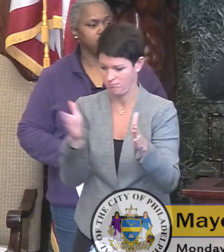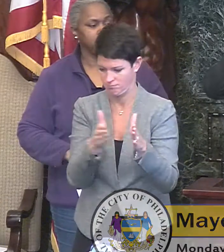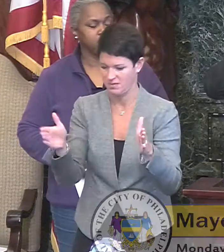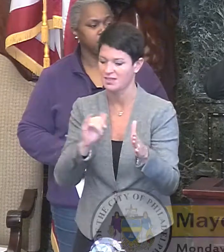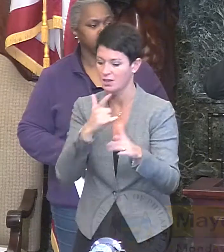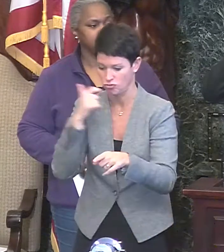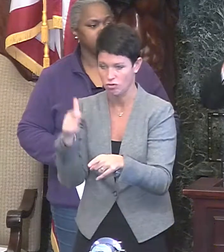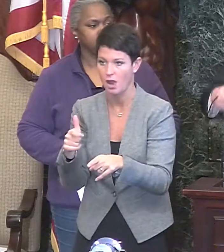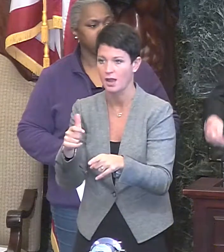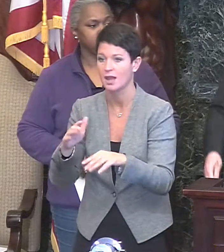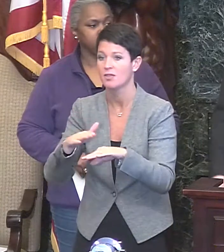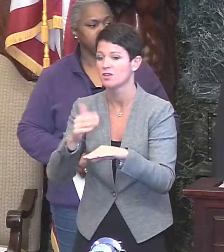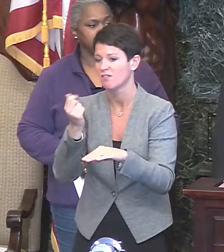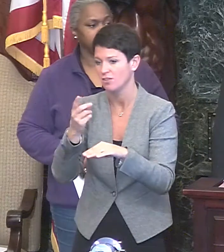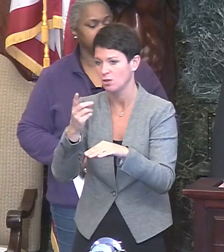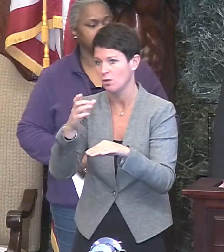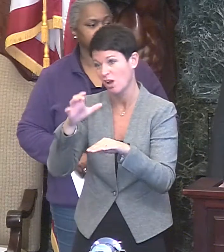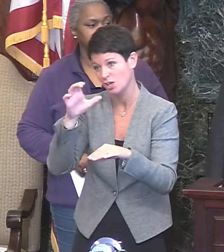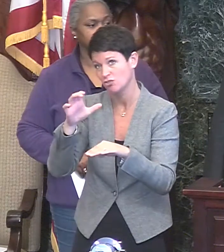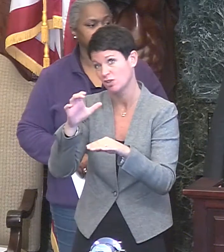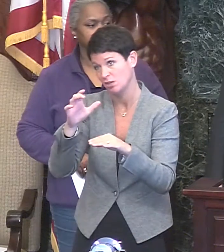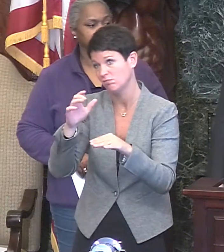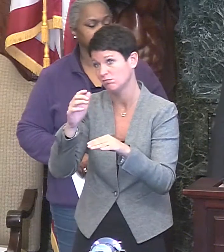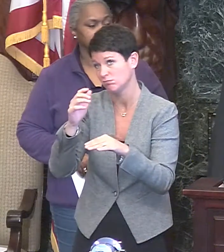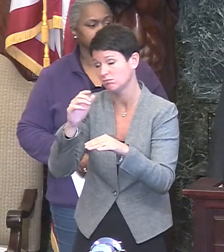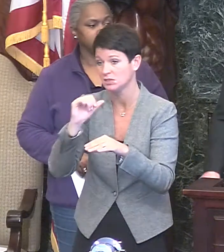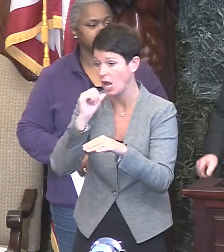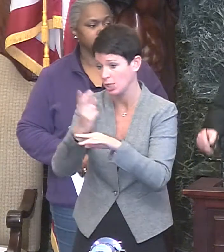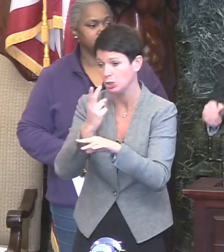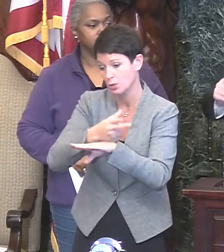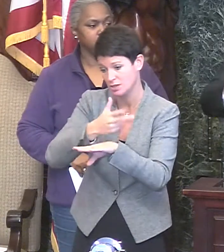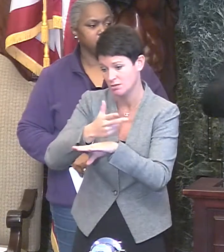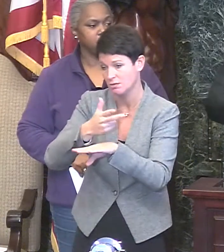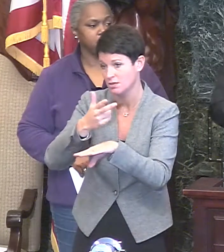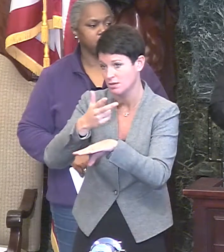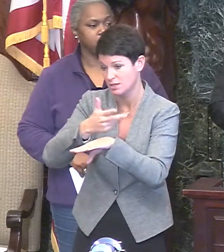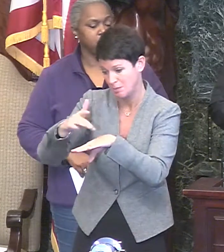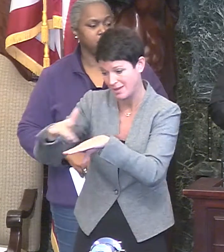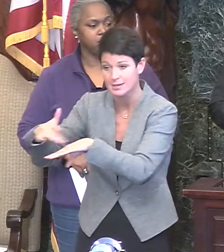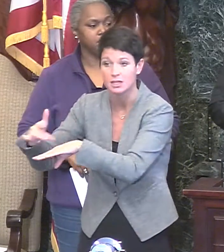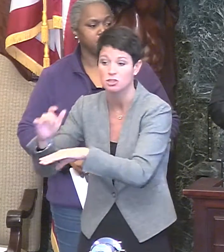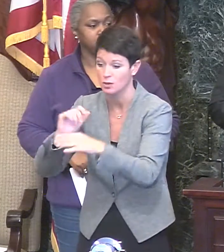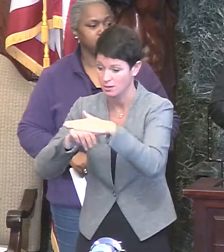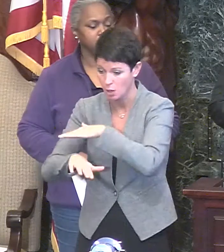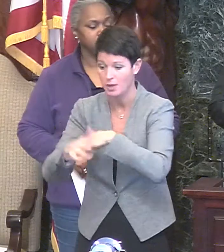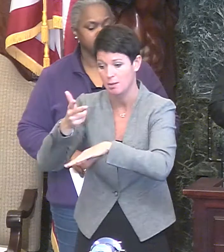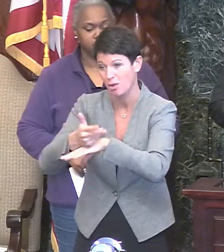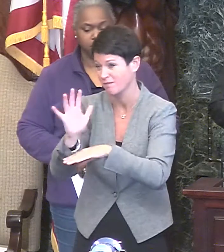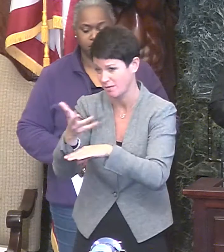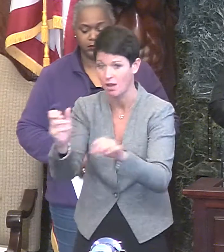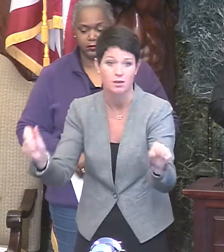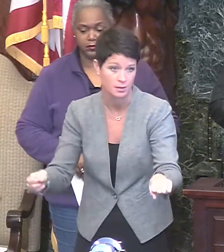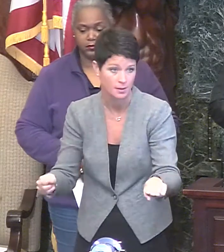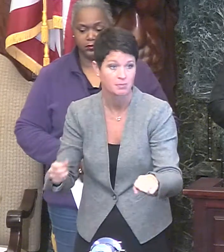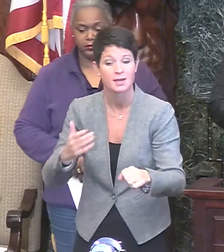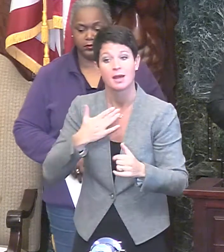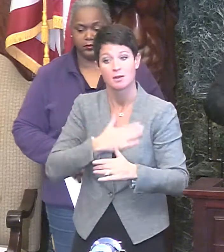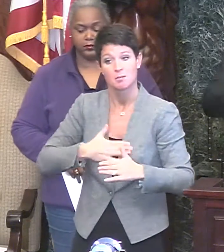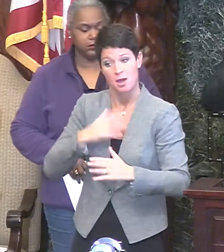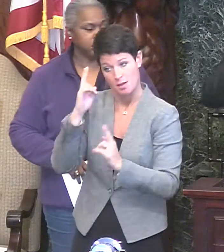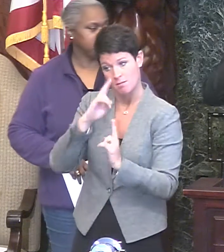There's several hundred unused spaces in there each evening, which people can go into for $5. And it's now my